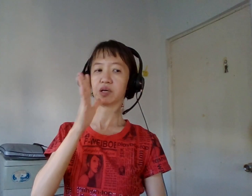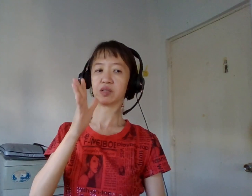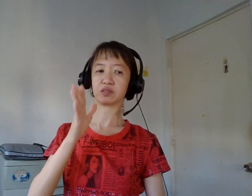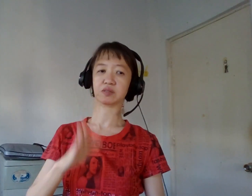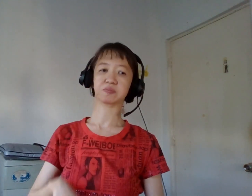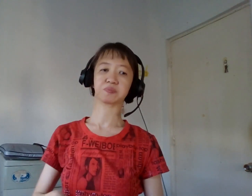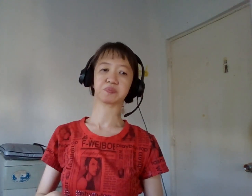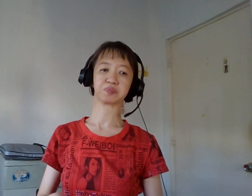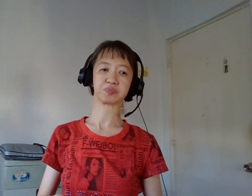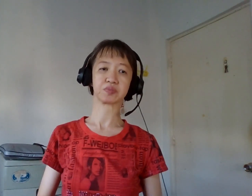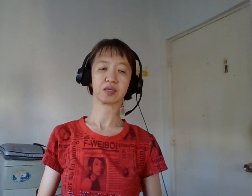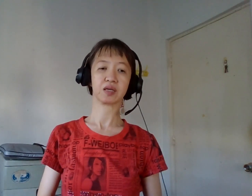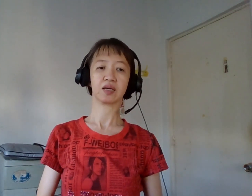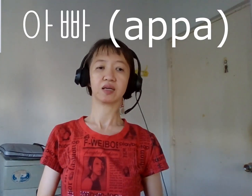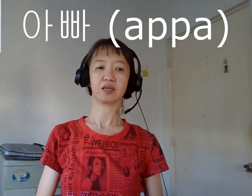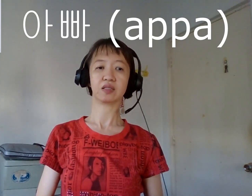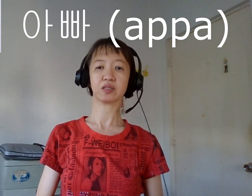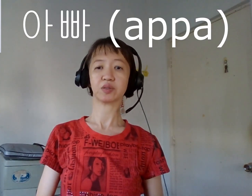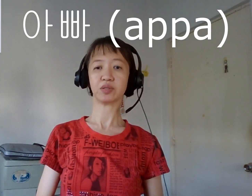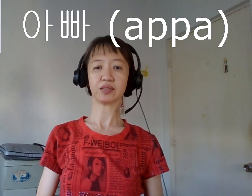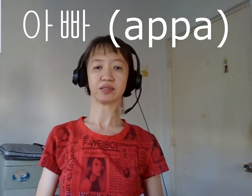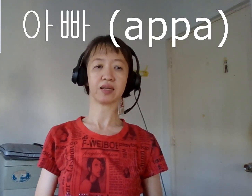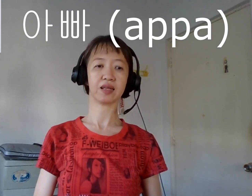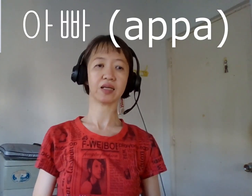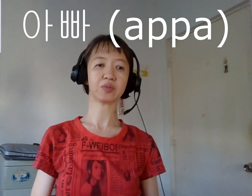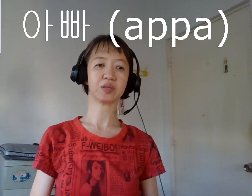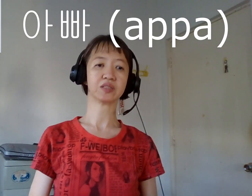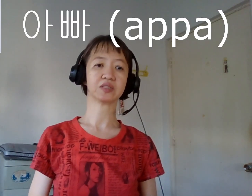mother. In Korean Sign Language,